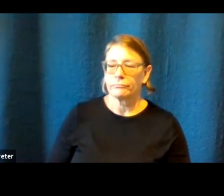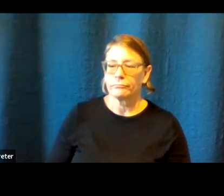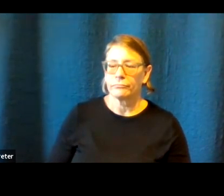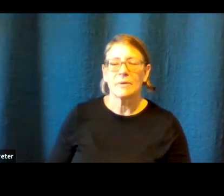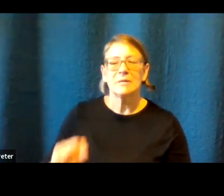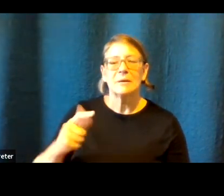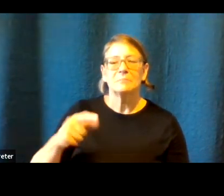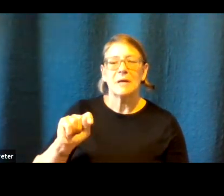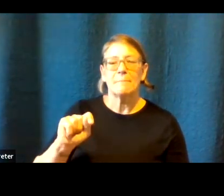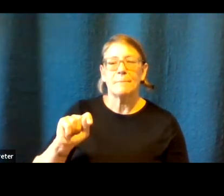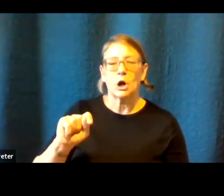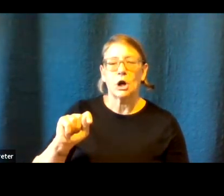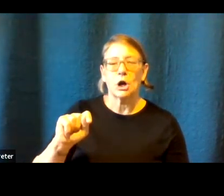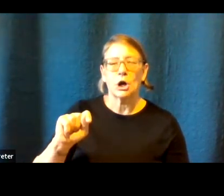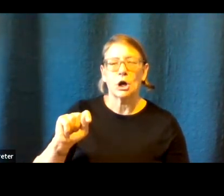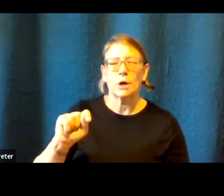September